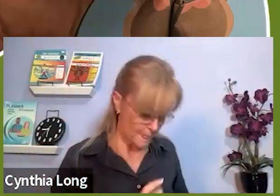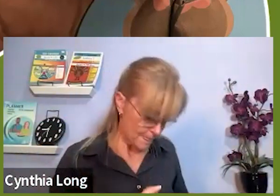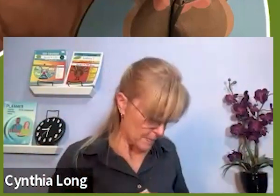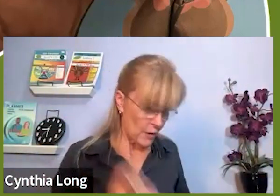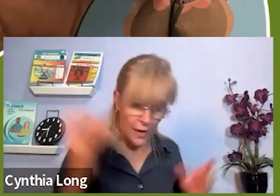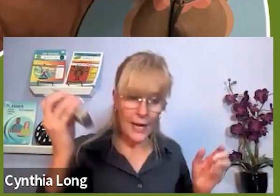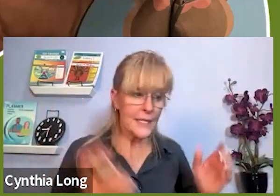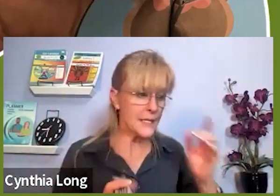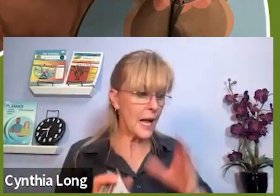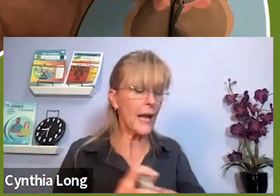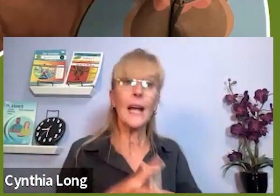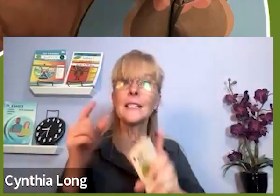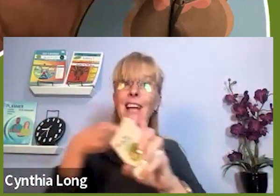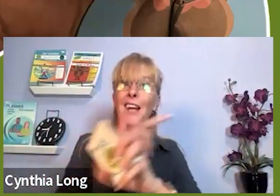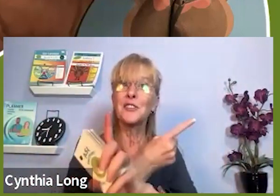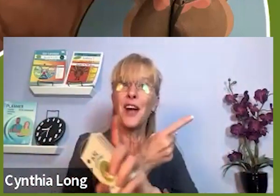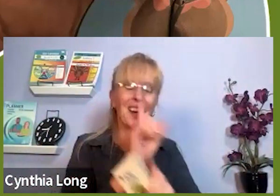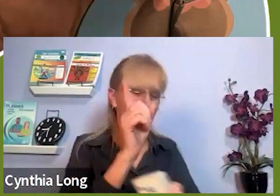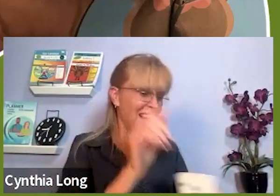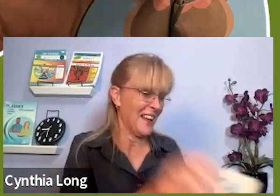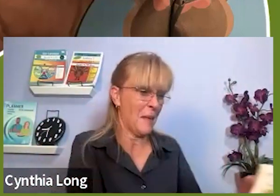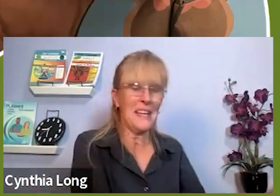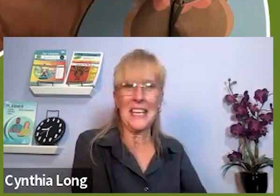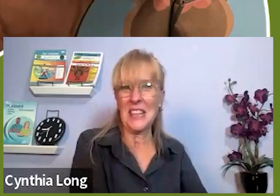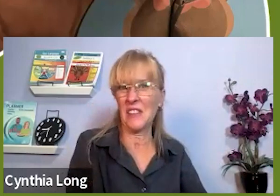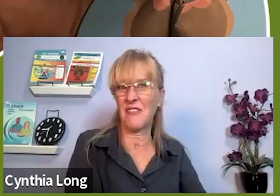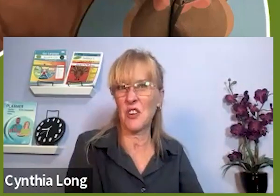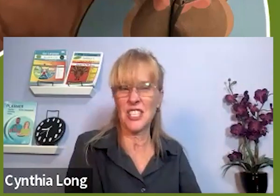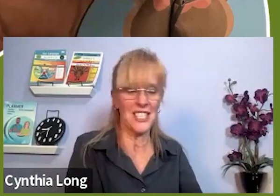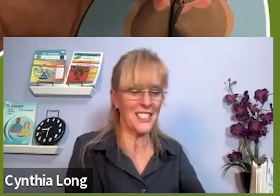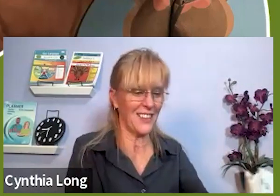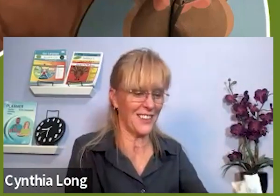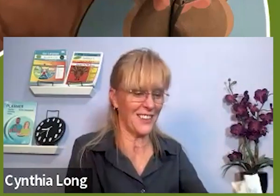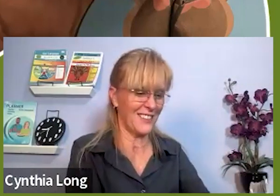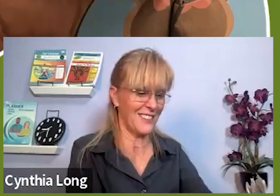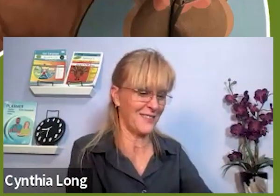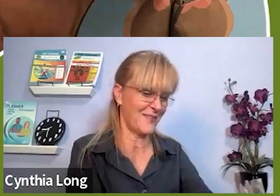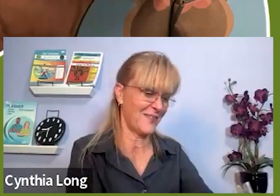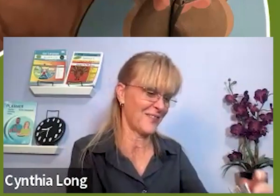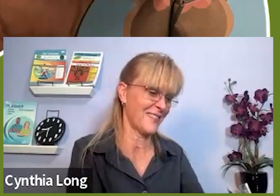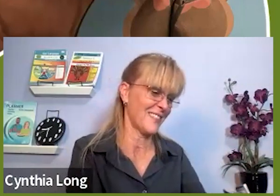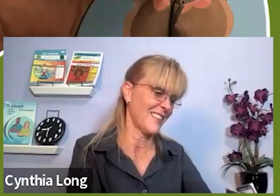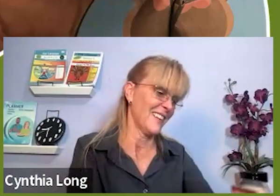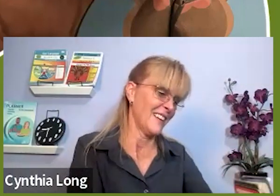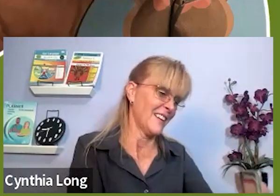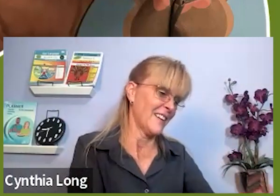too. All right, I got sidetracked. Let me get that fortune teller. Hold on.